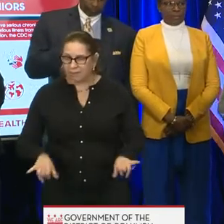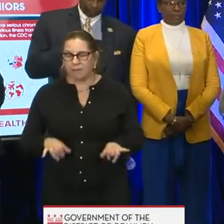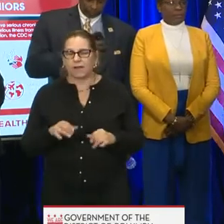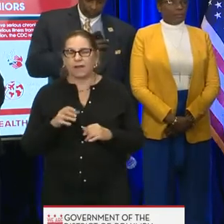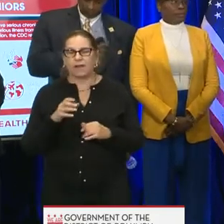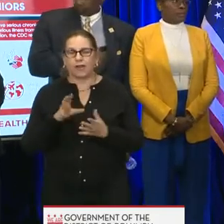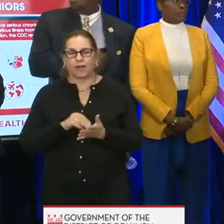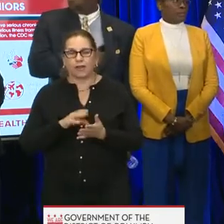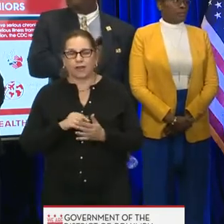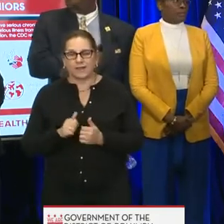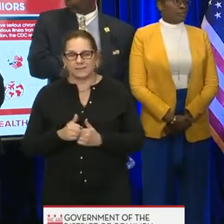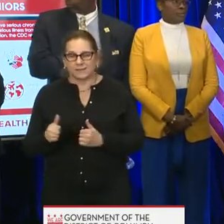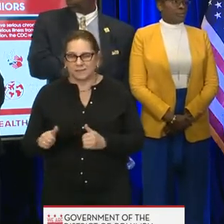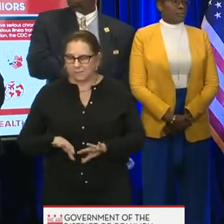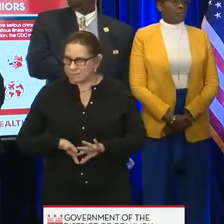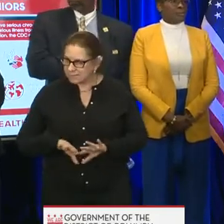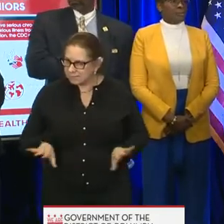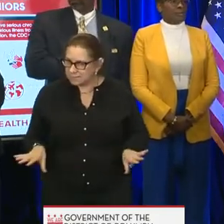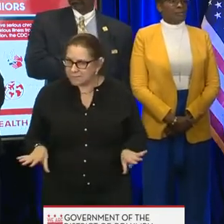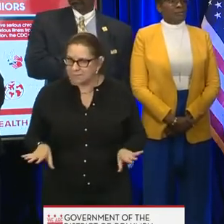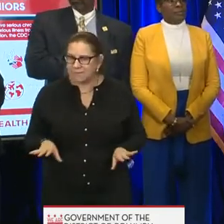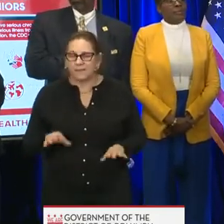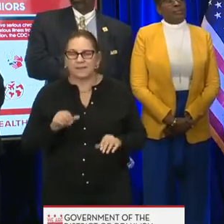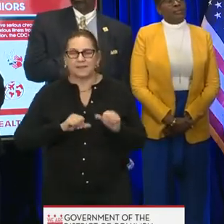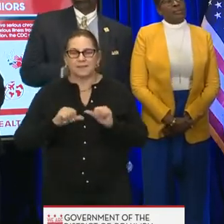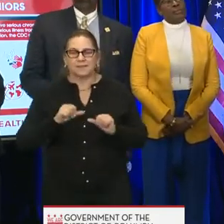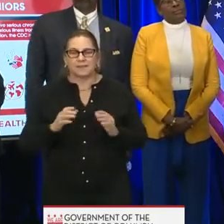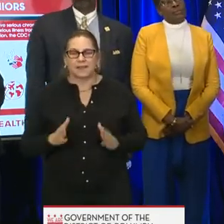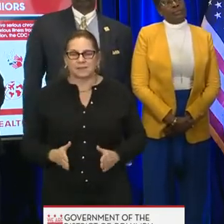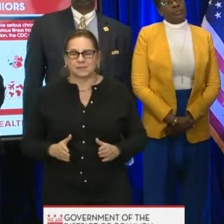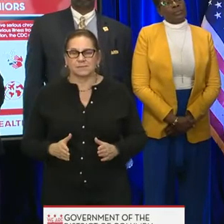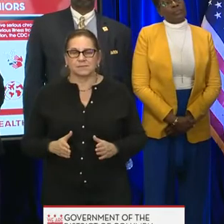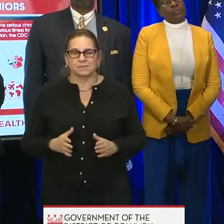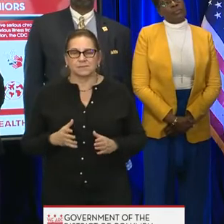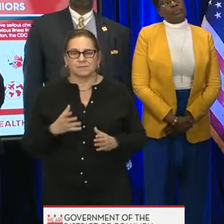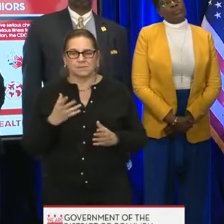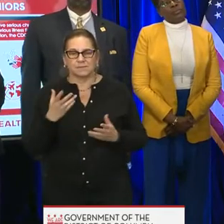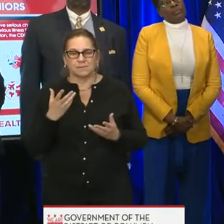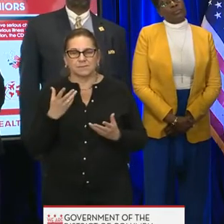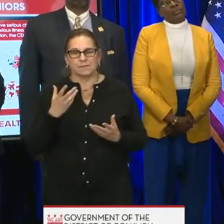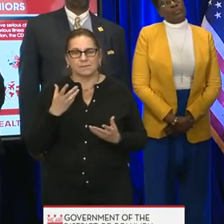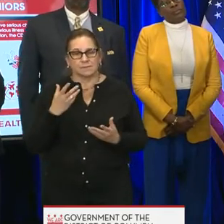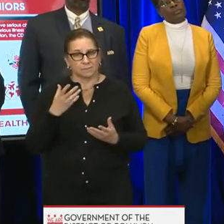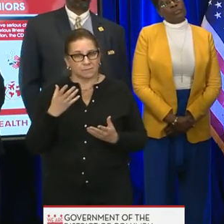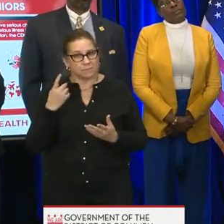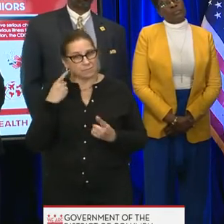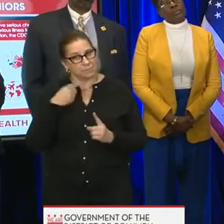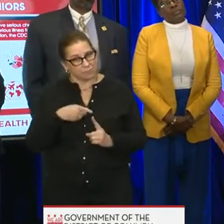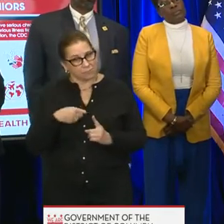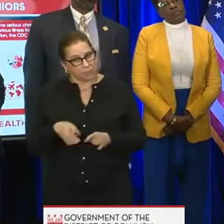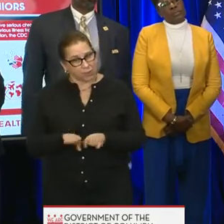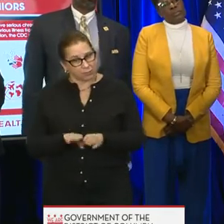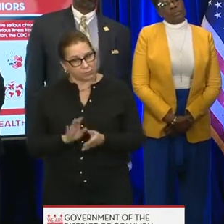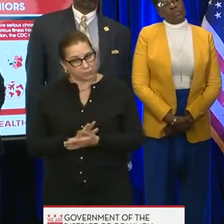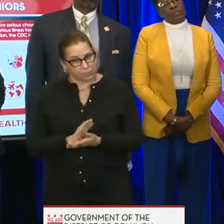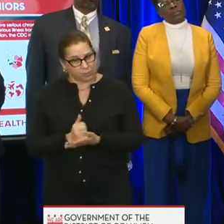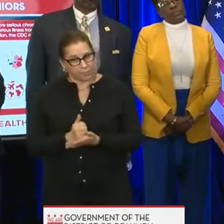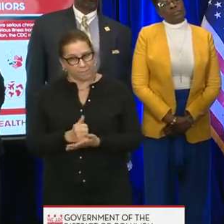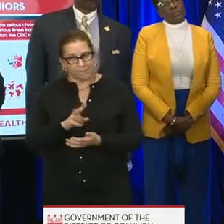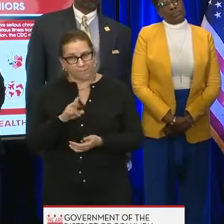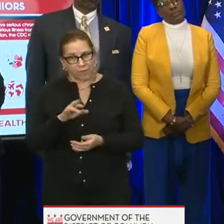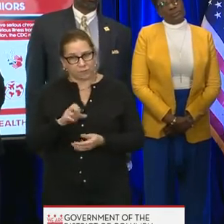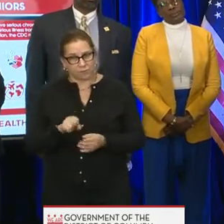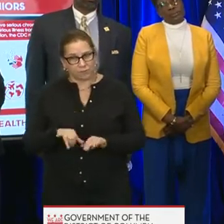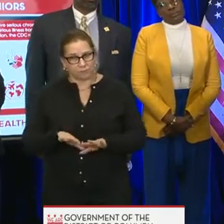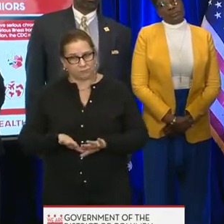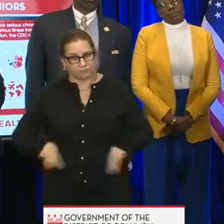the scientists is closing schools going to accomplish that. And that is an unsettled